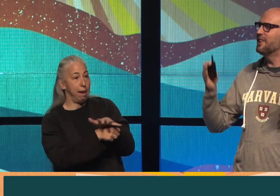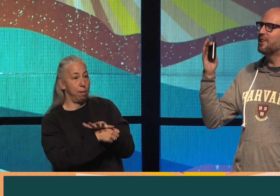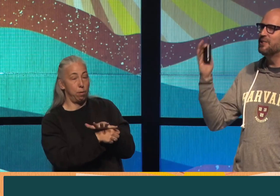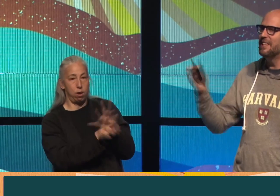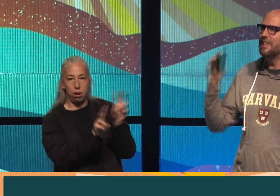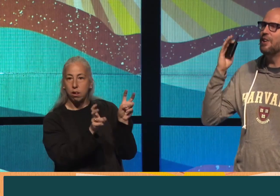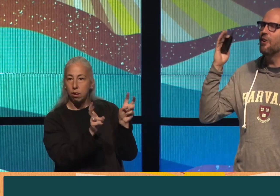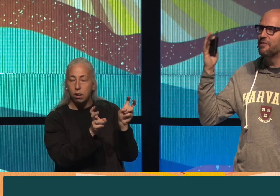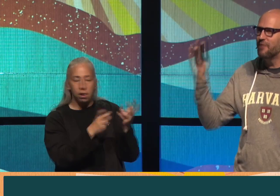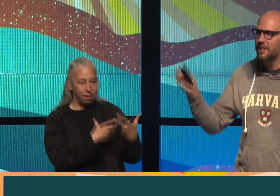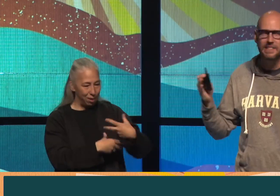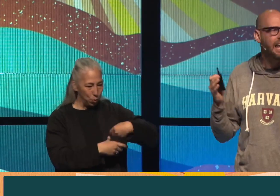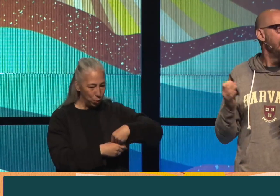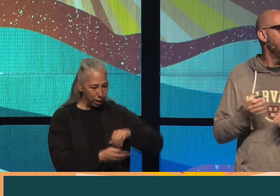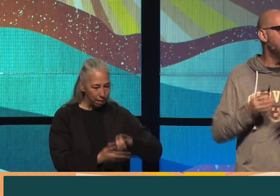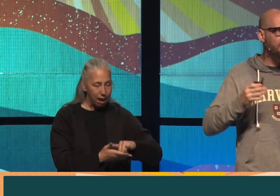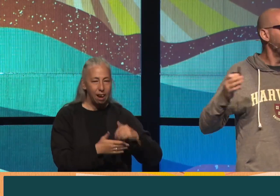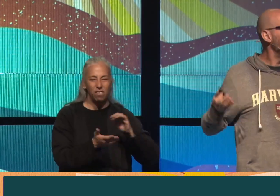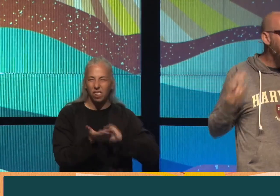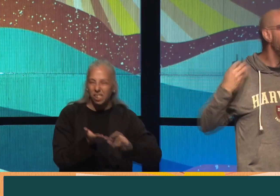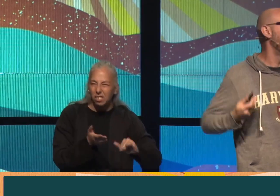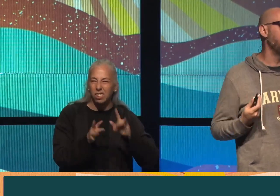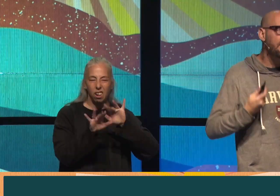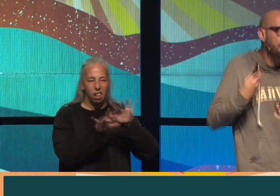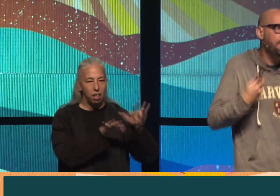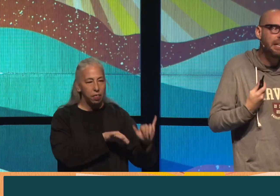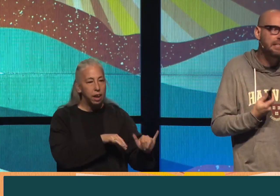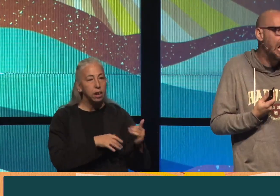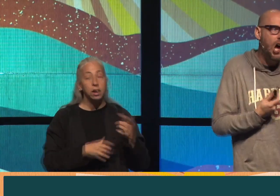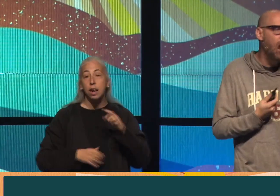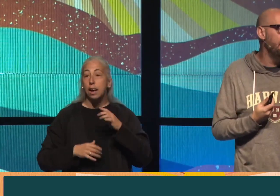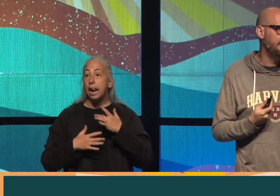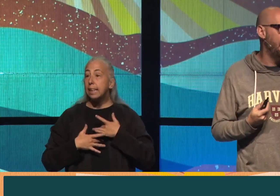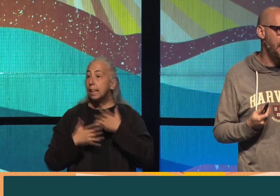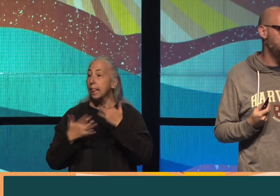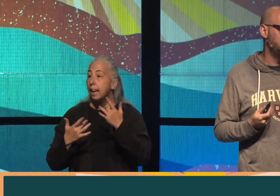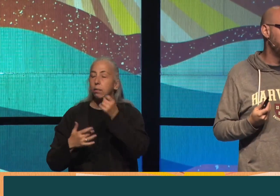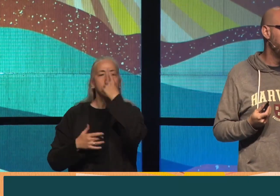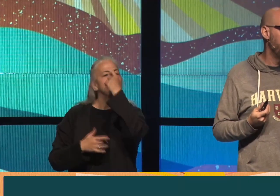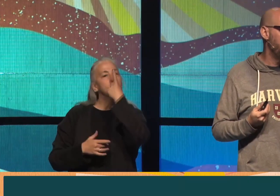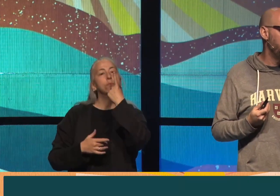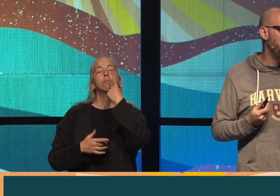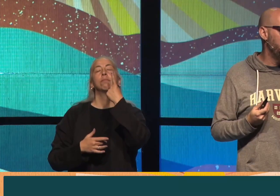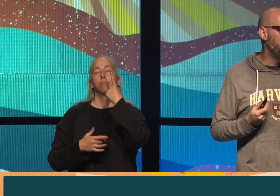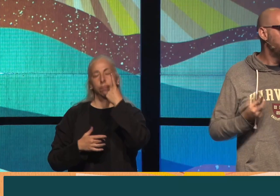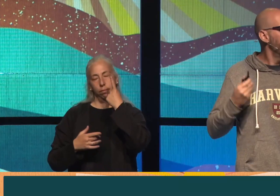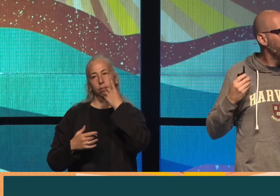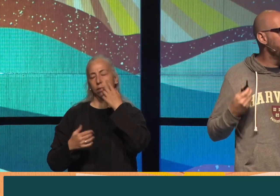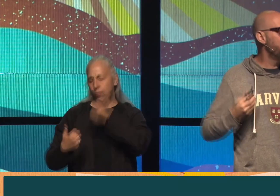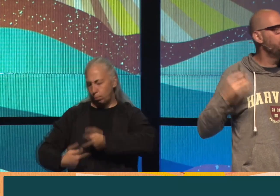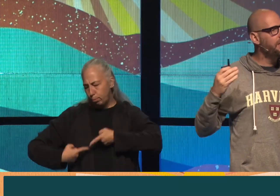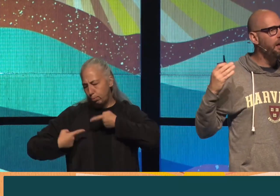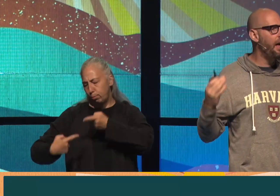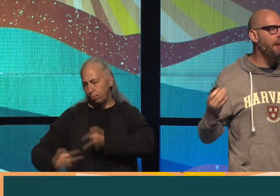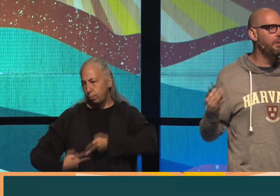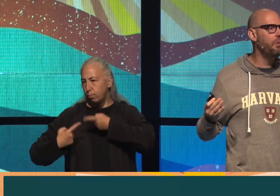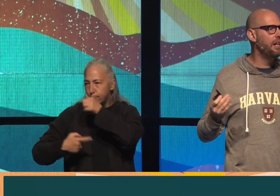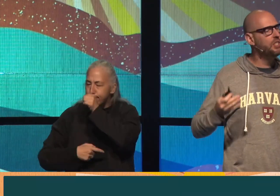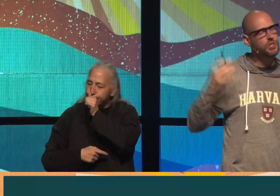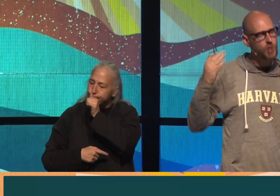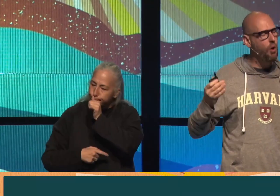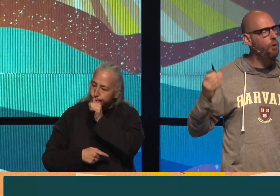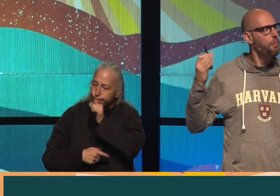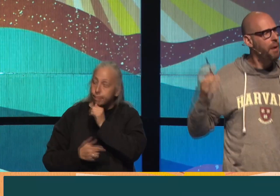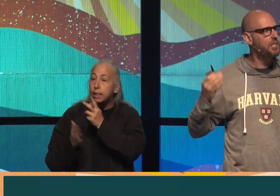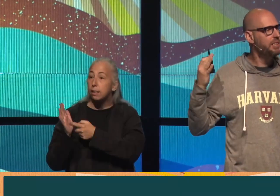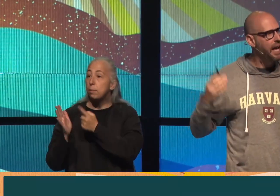yoke of including, the yoke of forgiveness, it is a light yoke. Now, it doesn't mean it's not hard at times, but the burden to love everyone